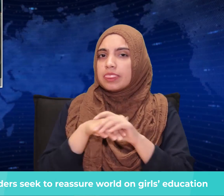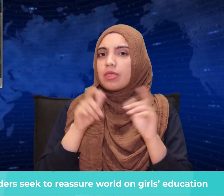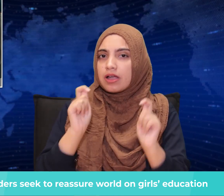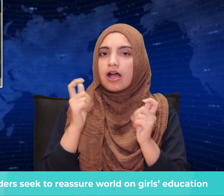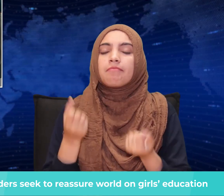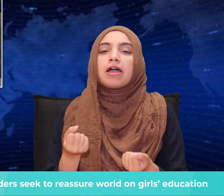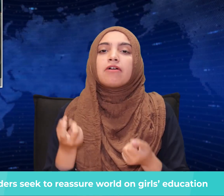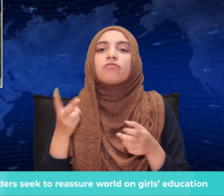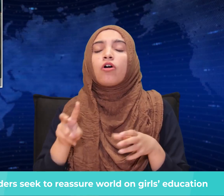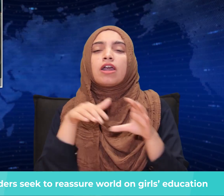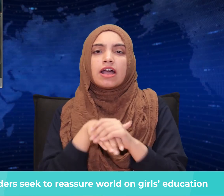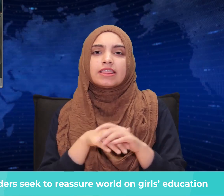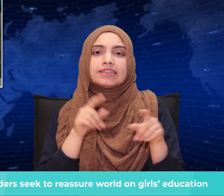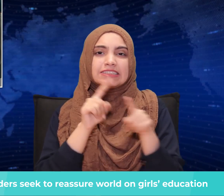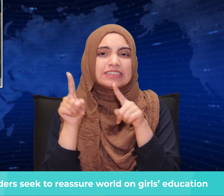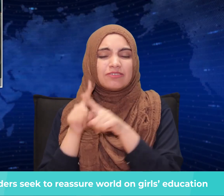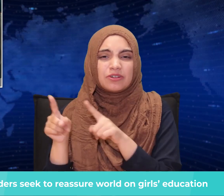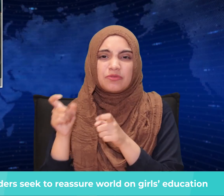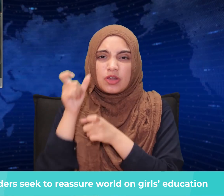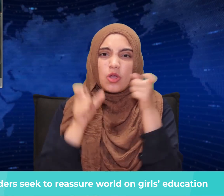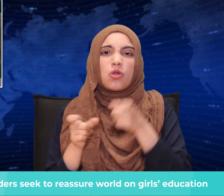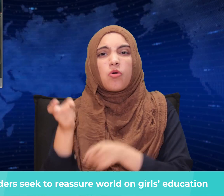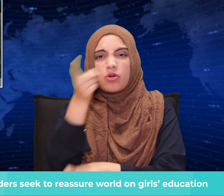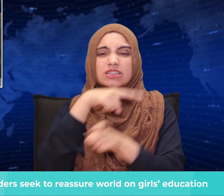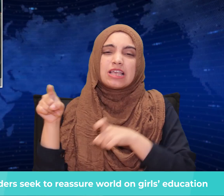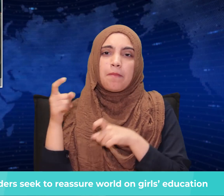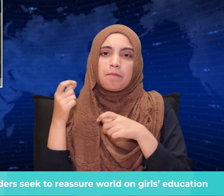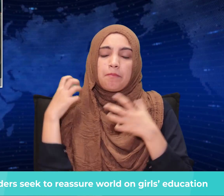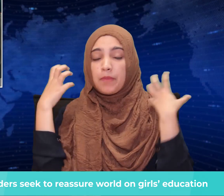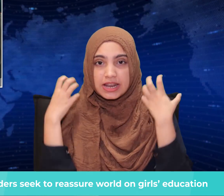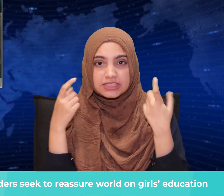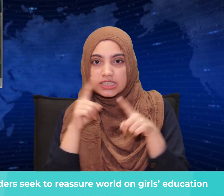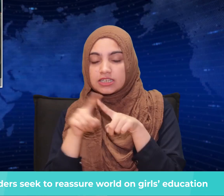provinces to the movement with bewildering rapidity.